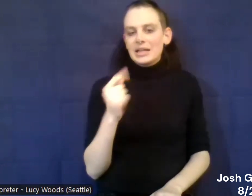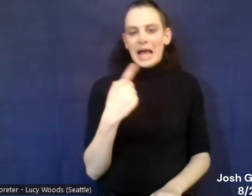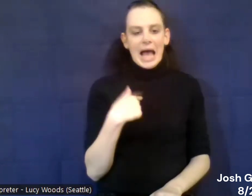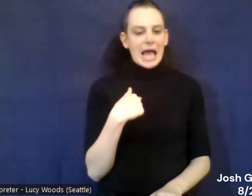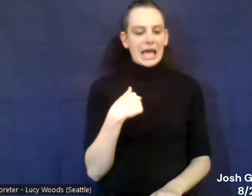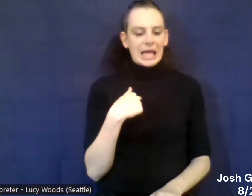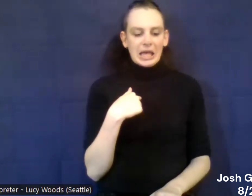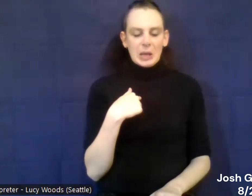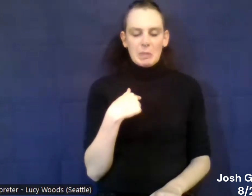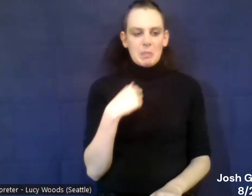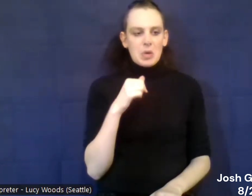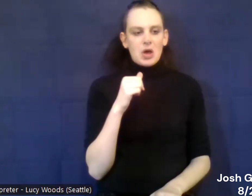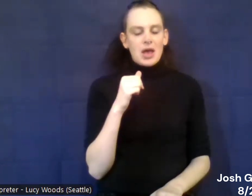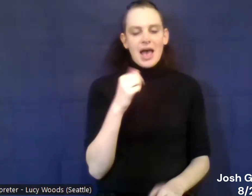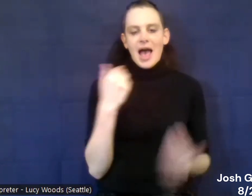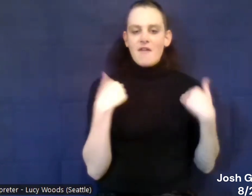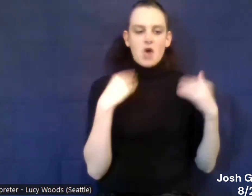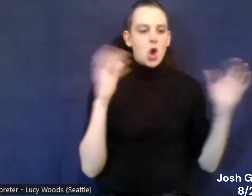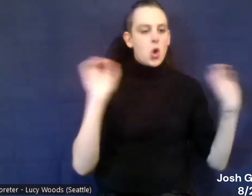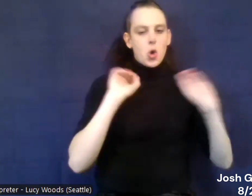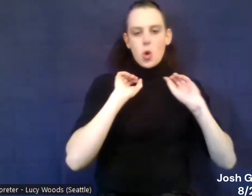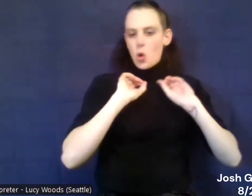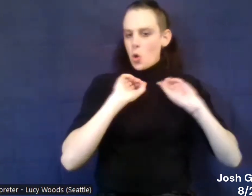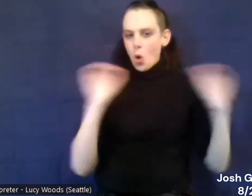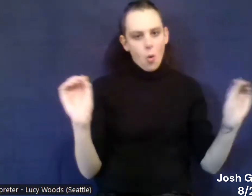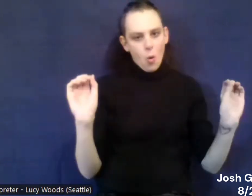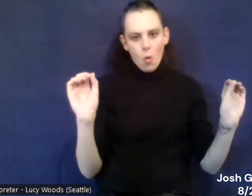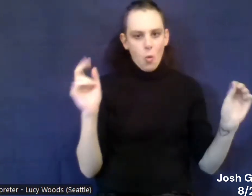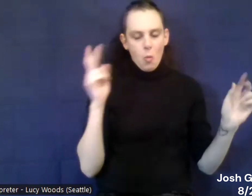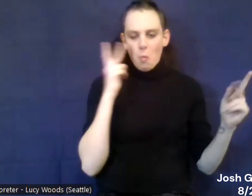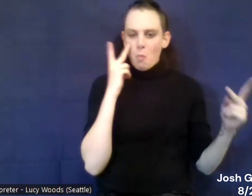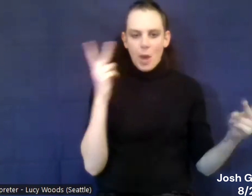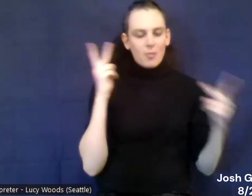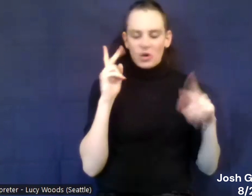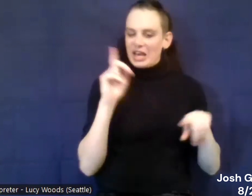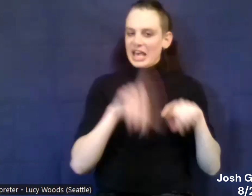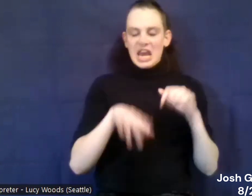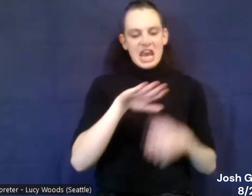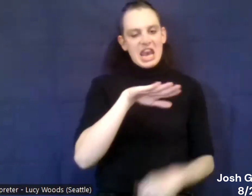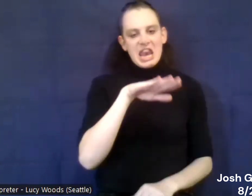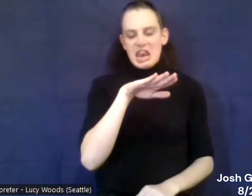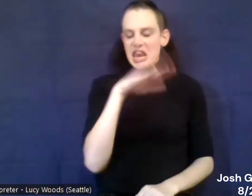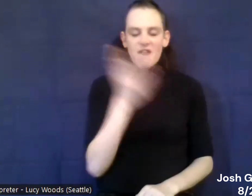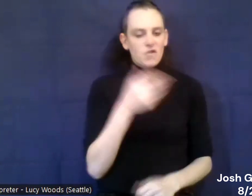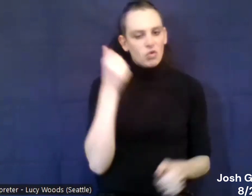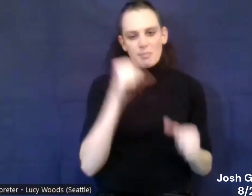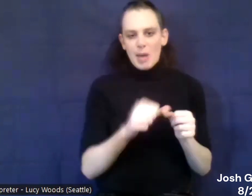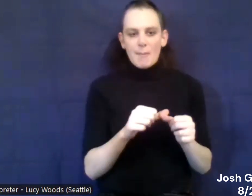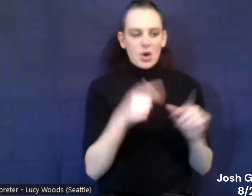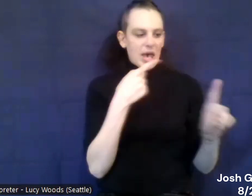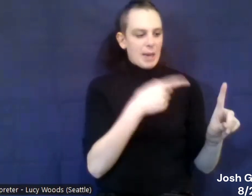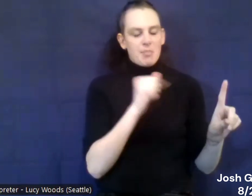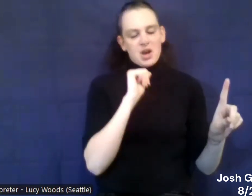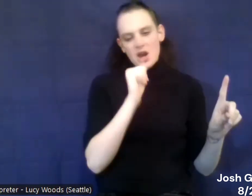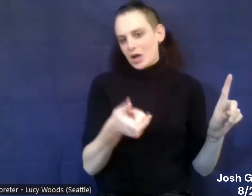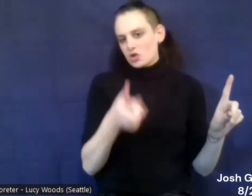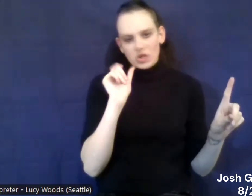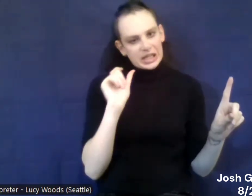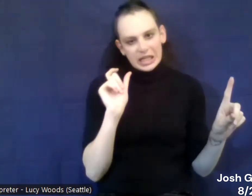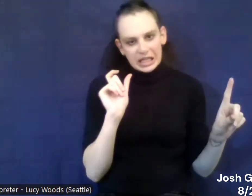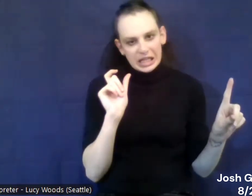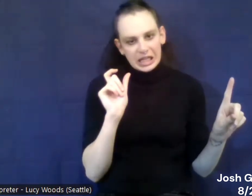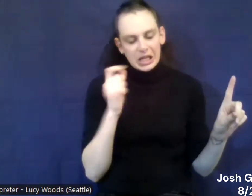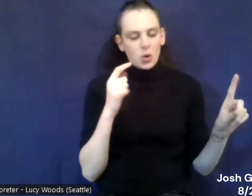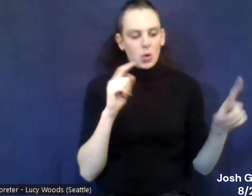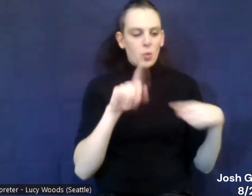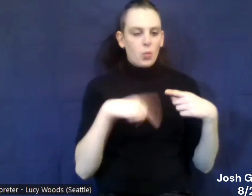memory to this point in time, up to this very day, where he has not been drinking when I've been with him or around